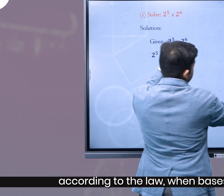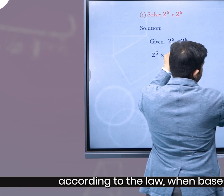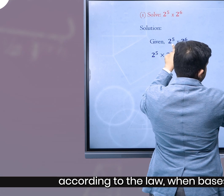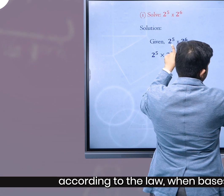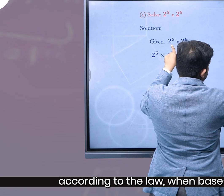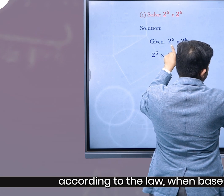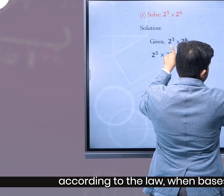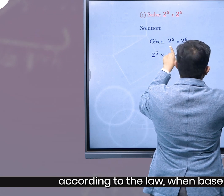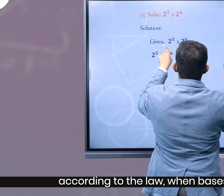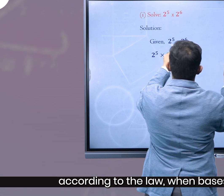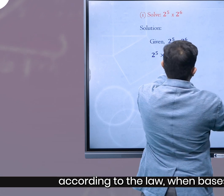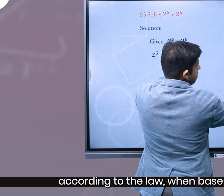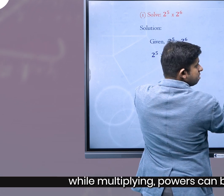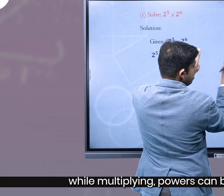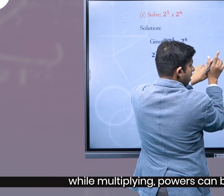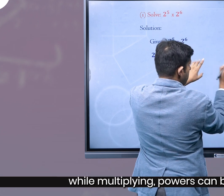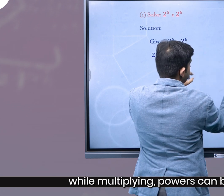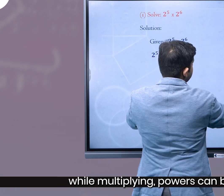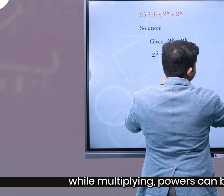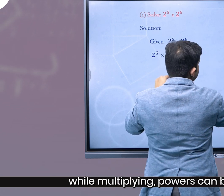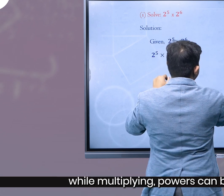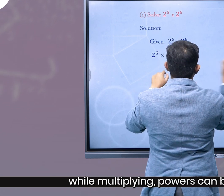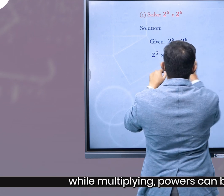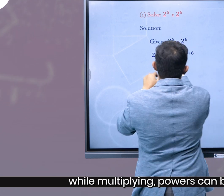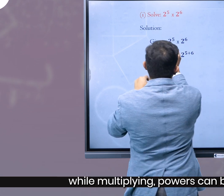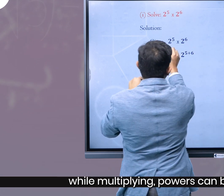According to the law, when bases are same while multiplying, powers can be added.